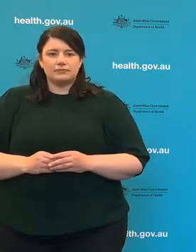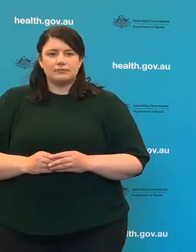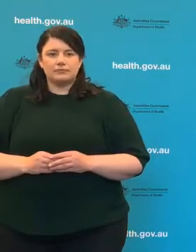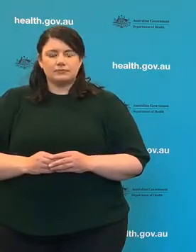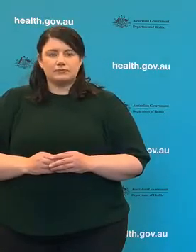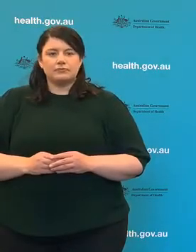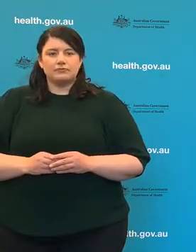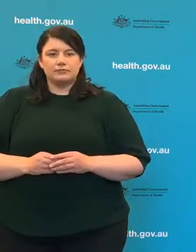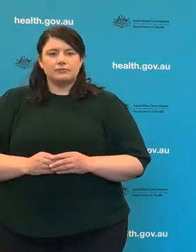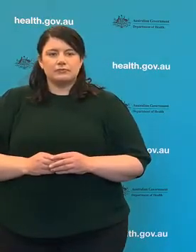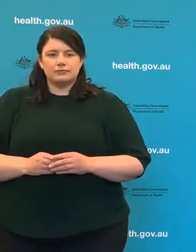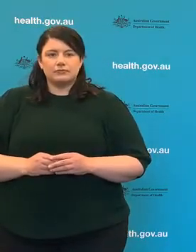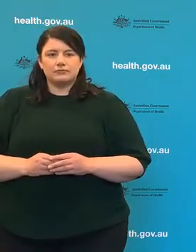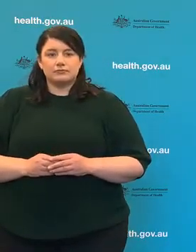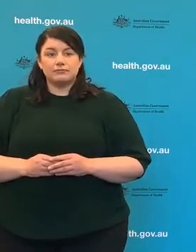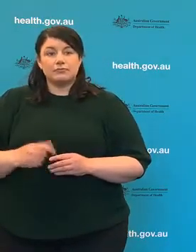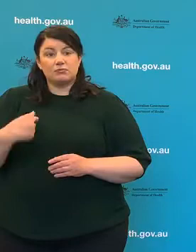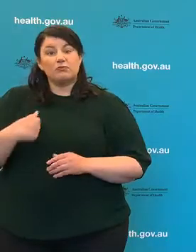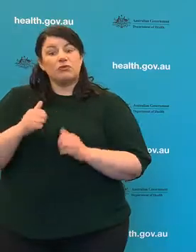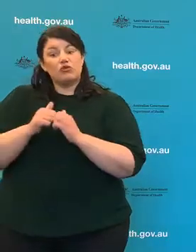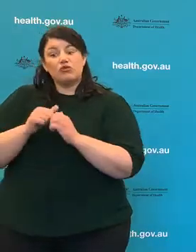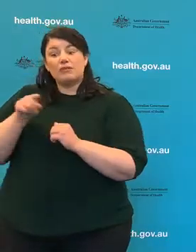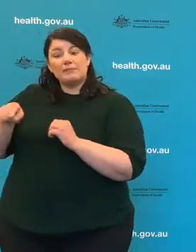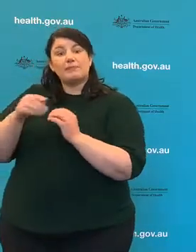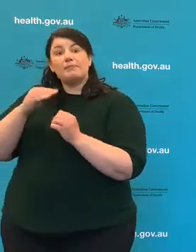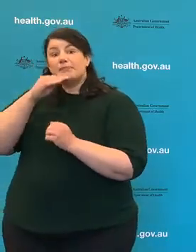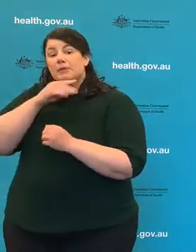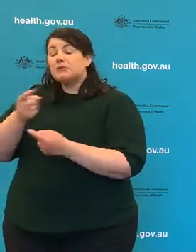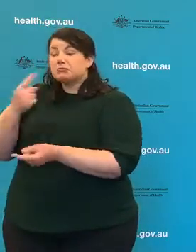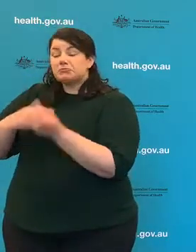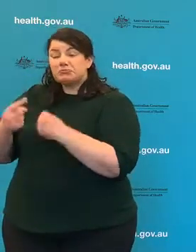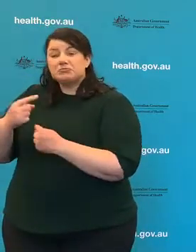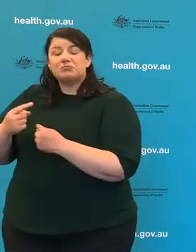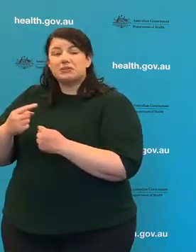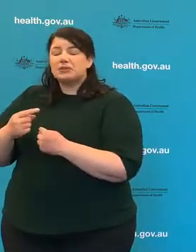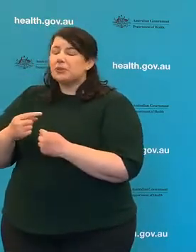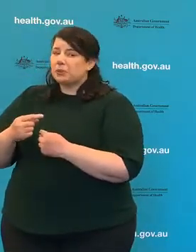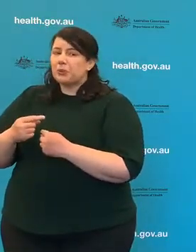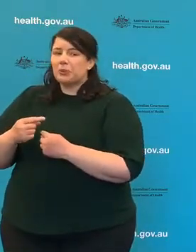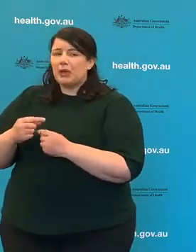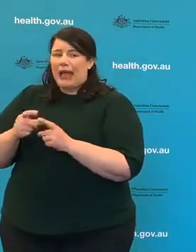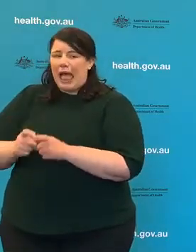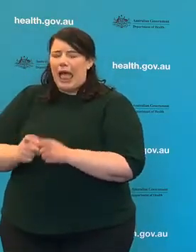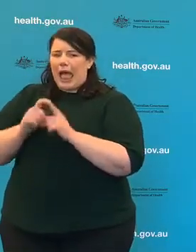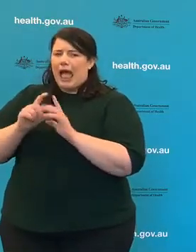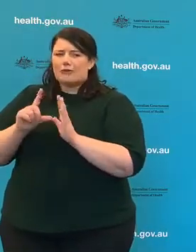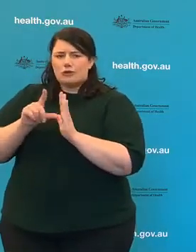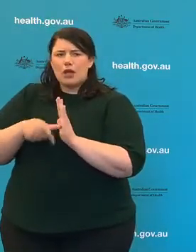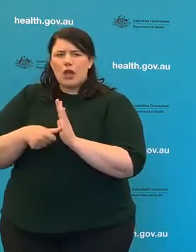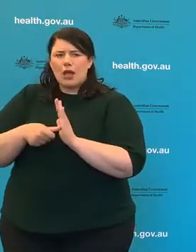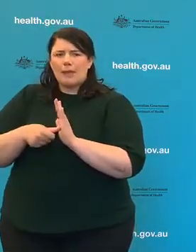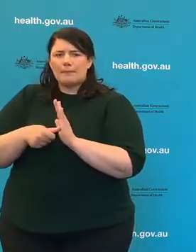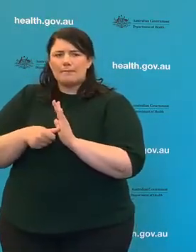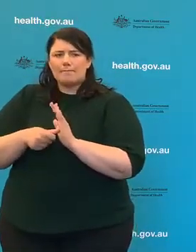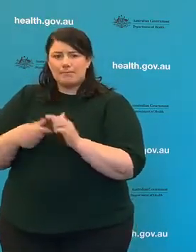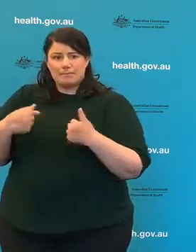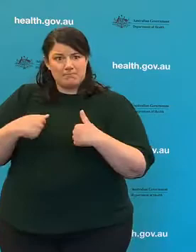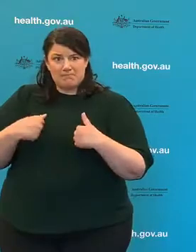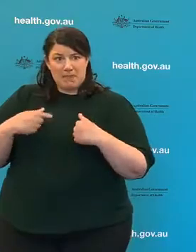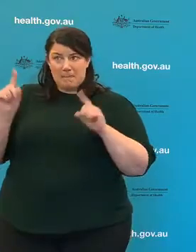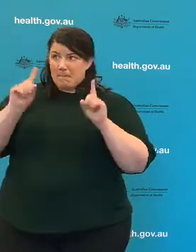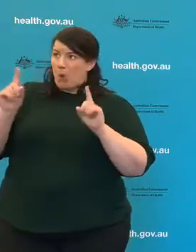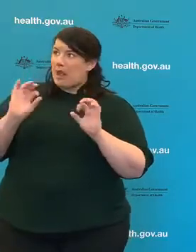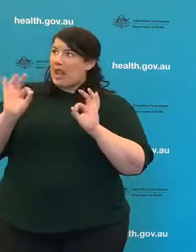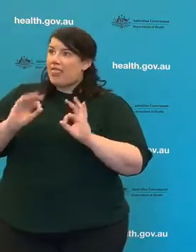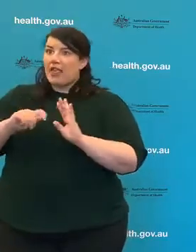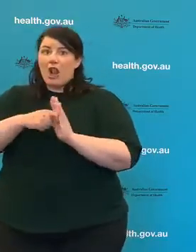of my close friends and colleagues today said in Melbourne, it's very difficult for us in areas of Australia that aren't under